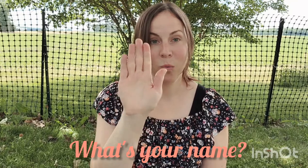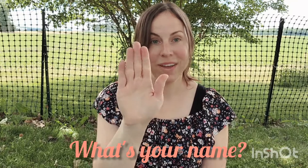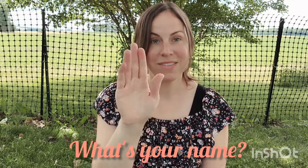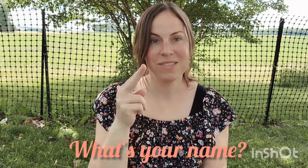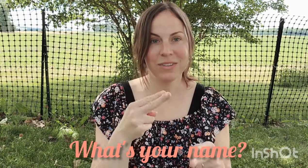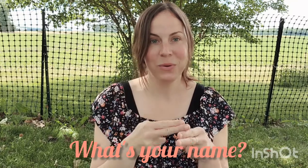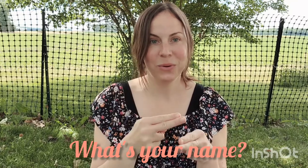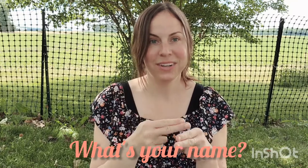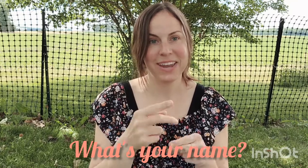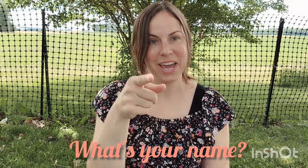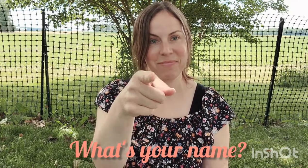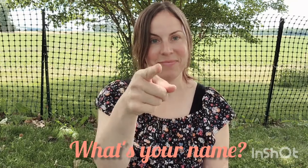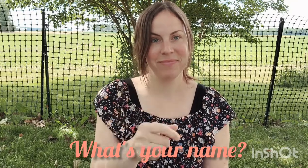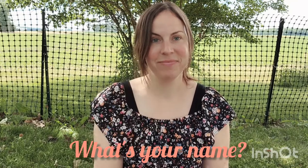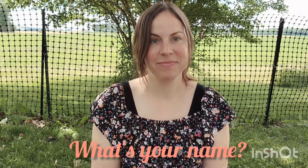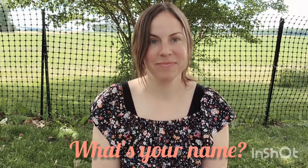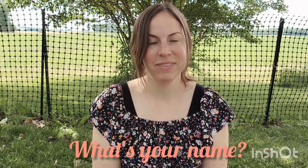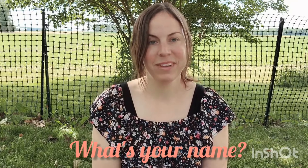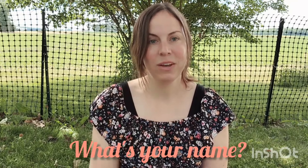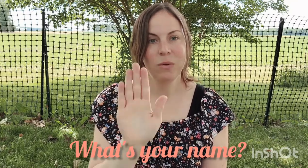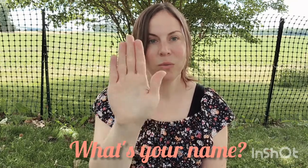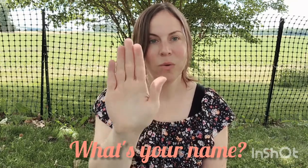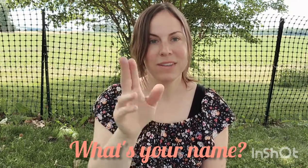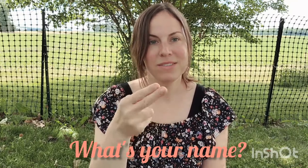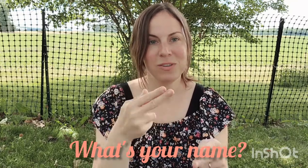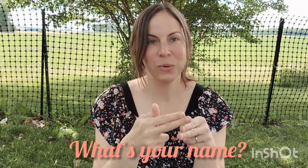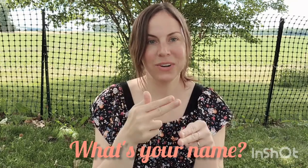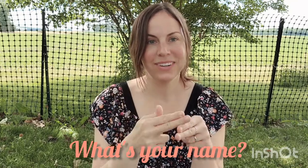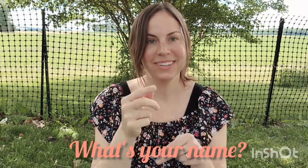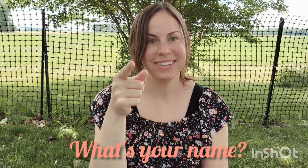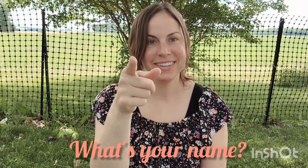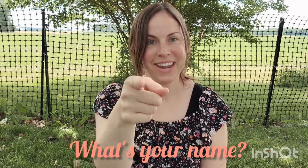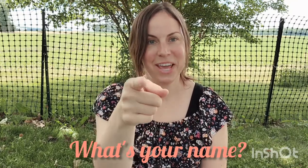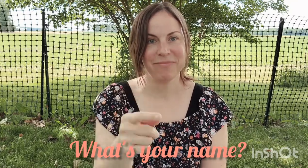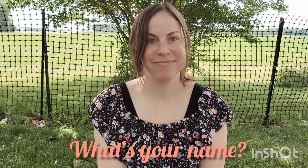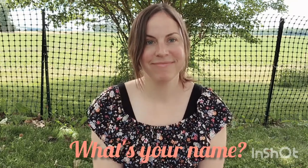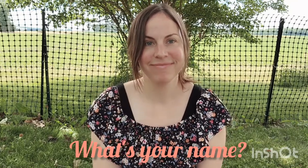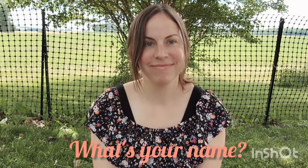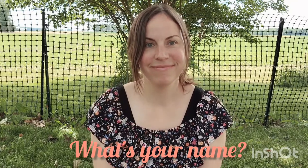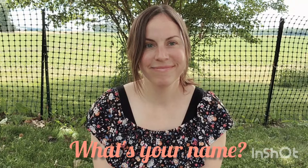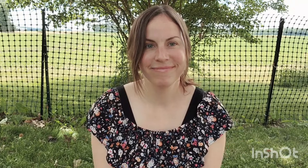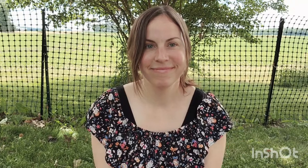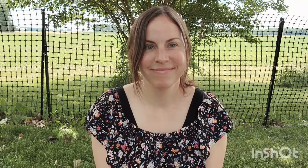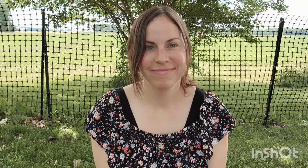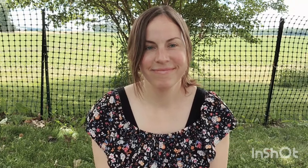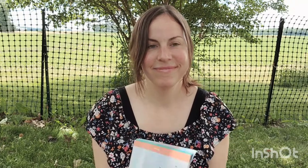What's your name? What's your name?